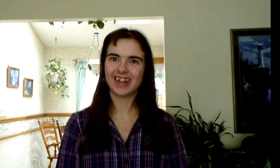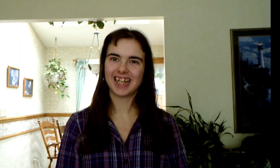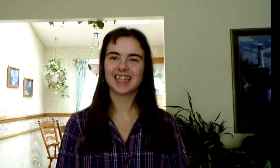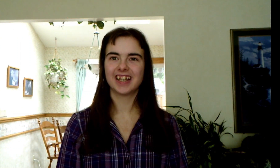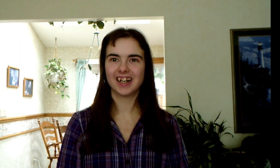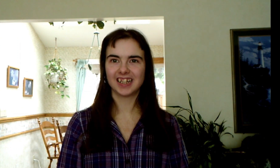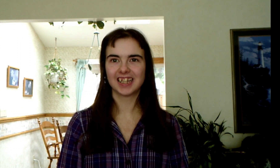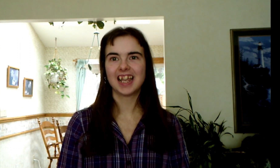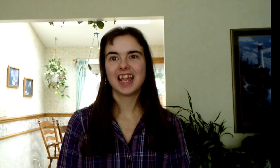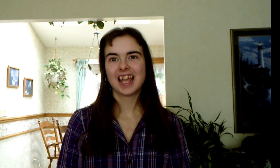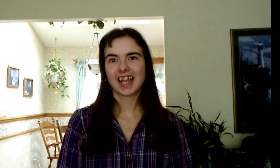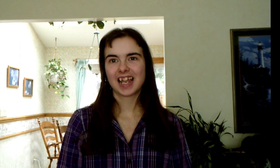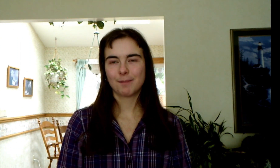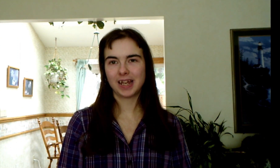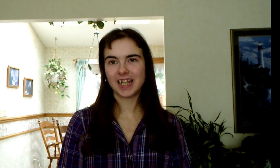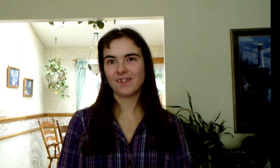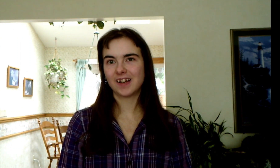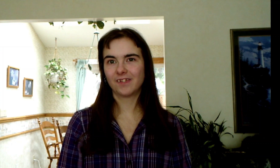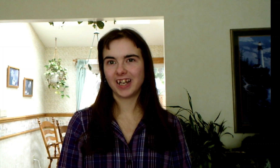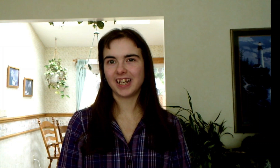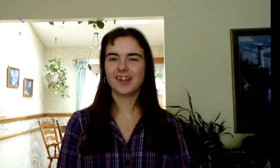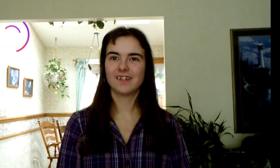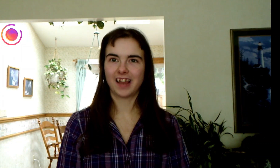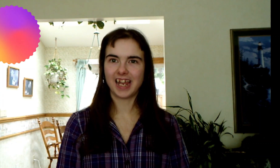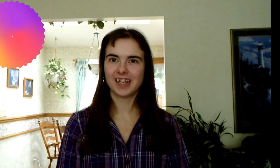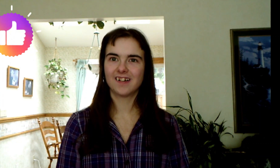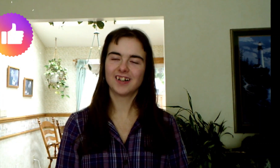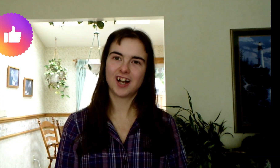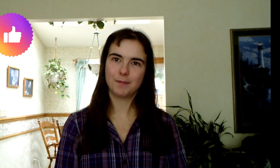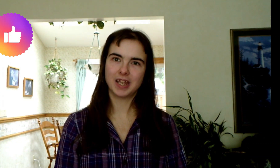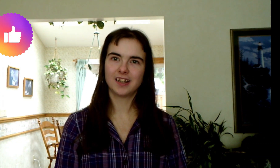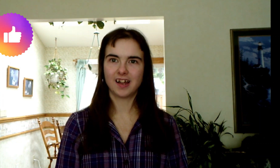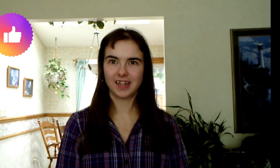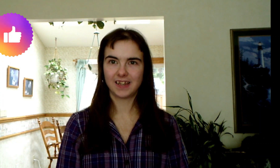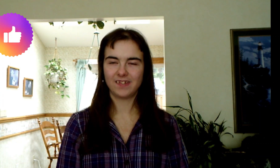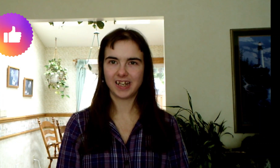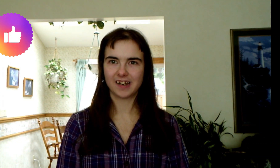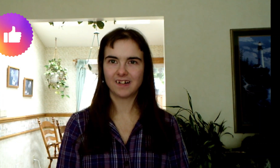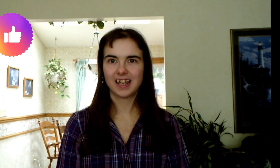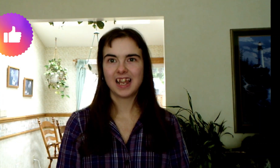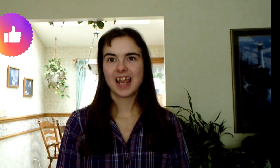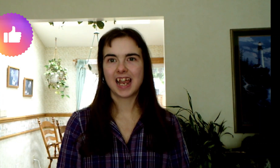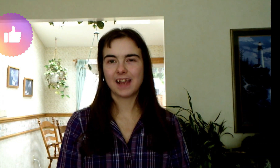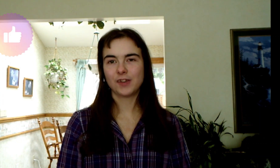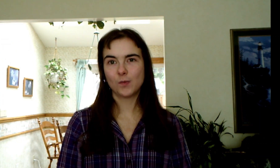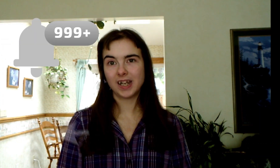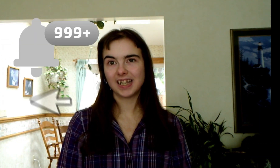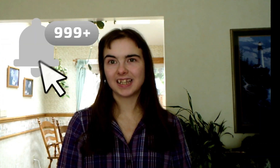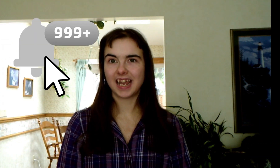starts. Please feel free to like or comment on this video. And if you want to stay